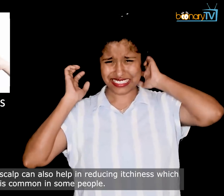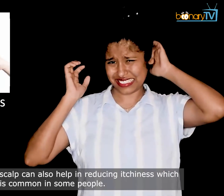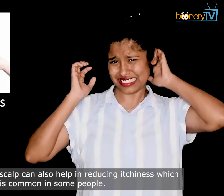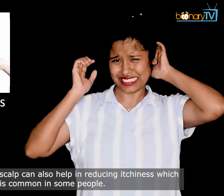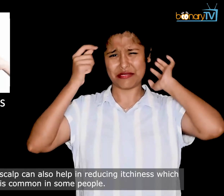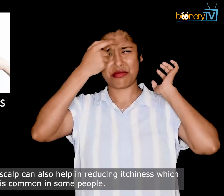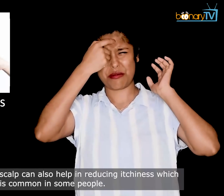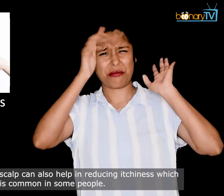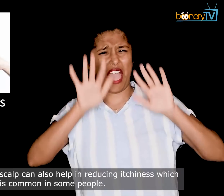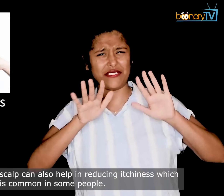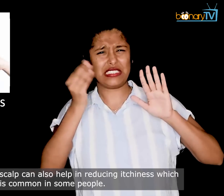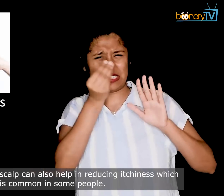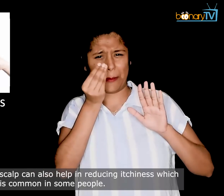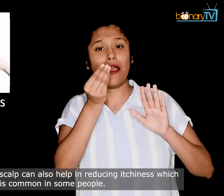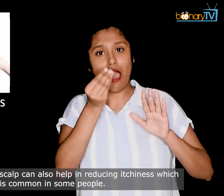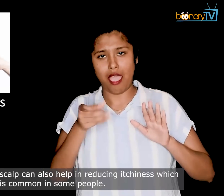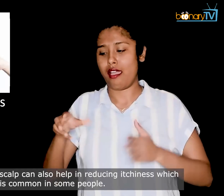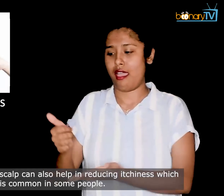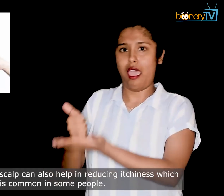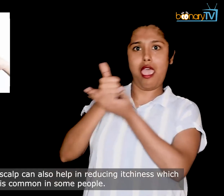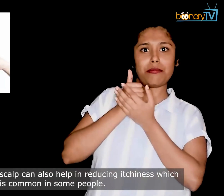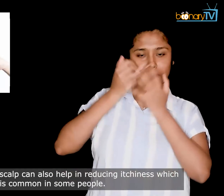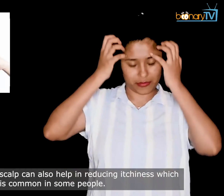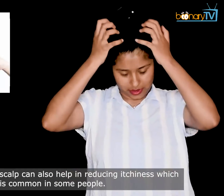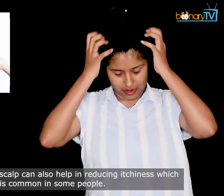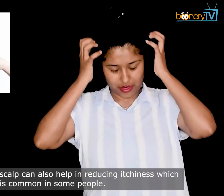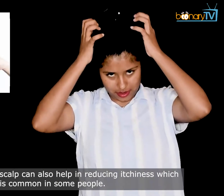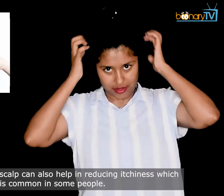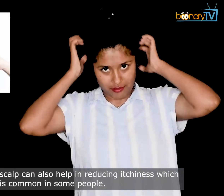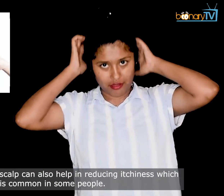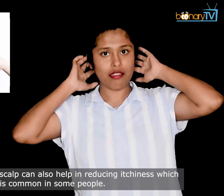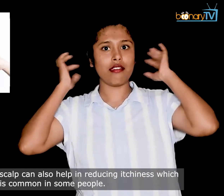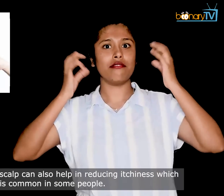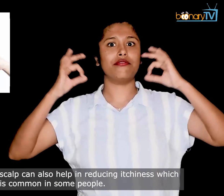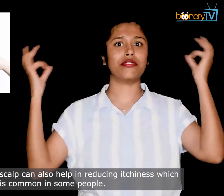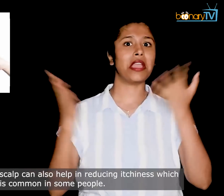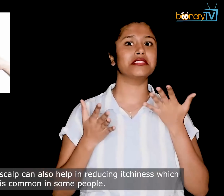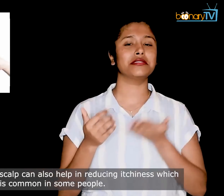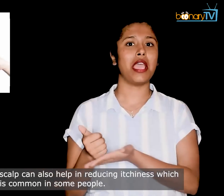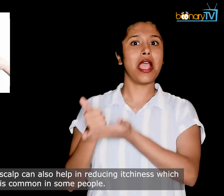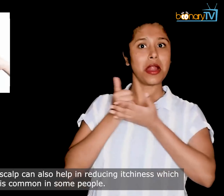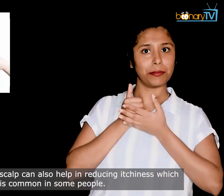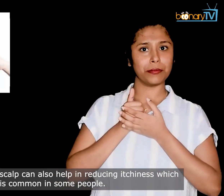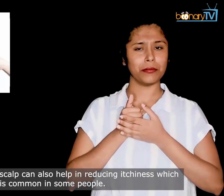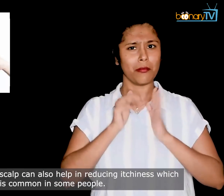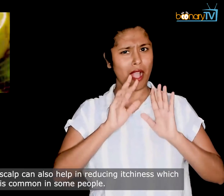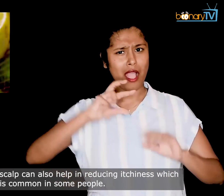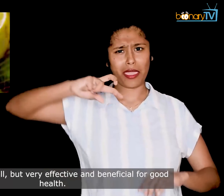reducing itchiness, which is common in some people.